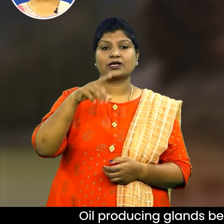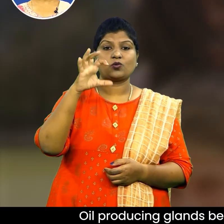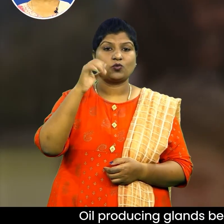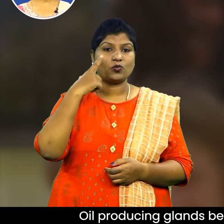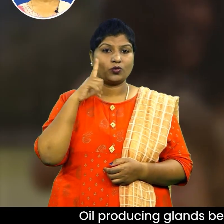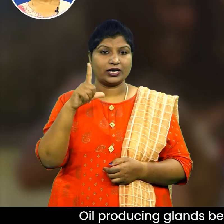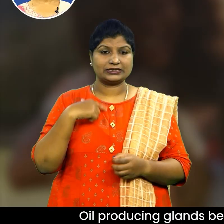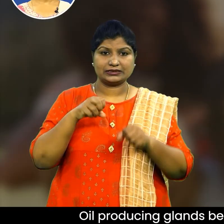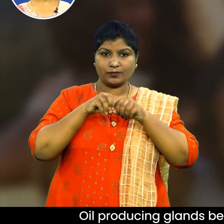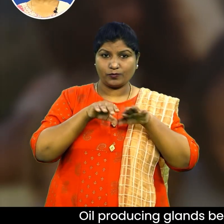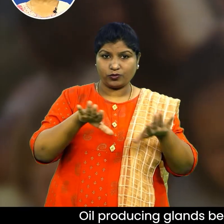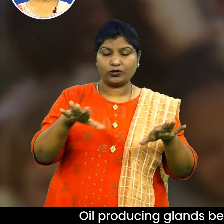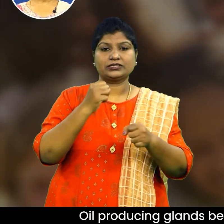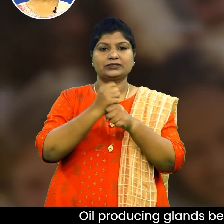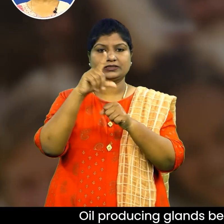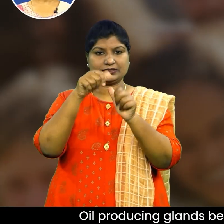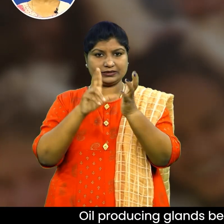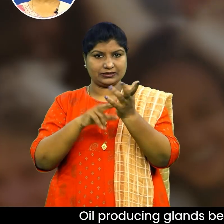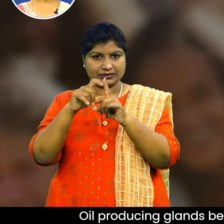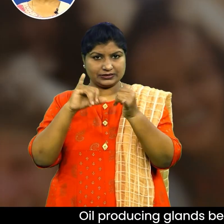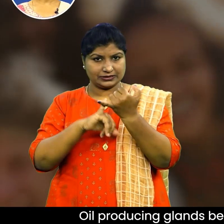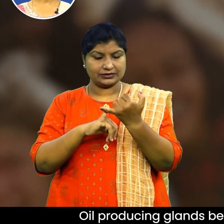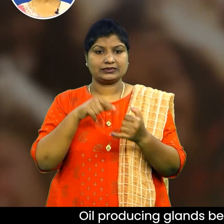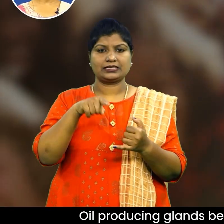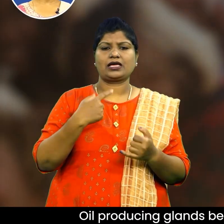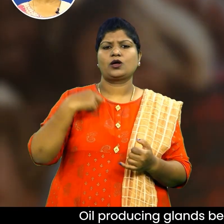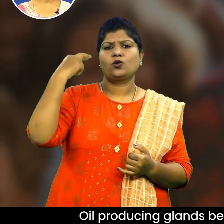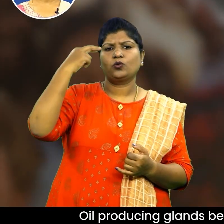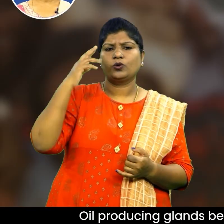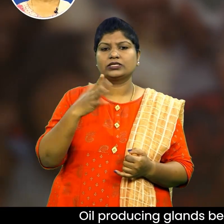Oil-producing glands become active, causing acne on the